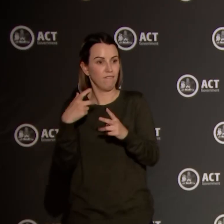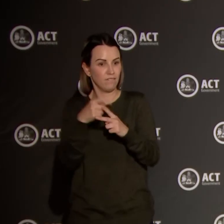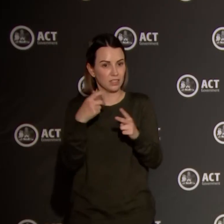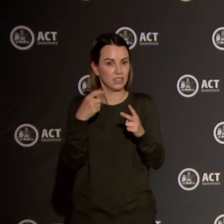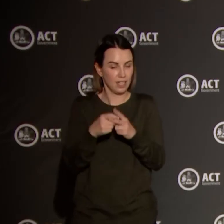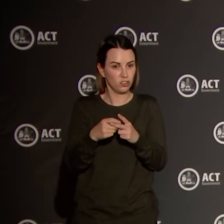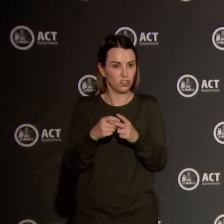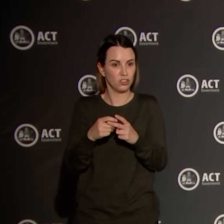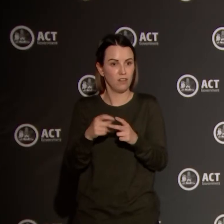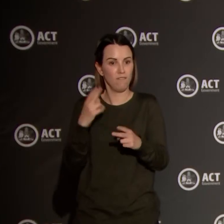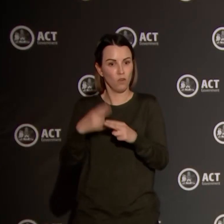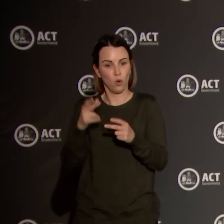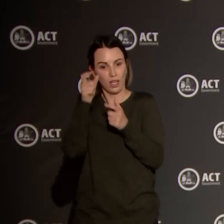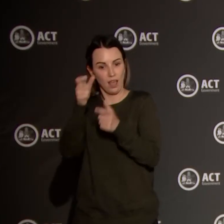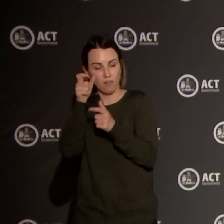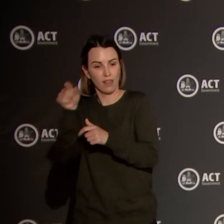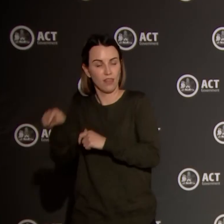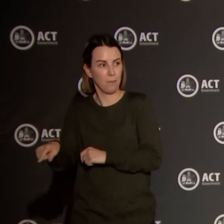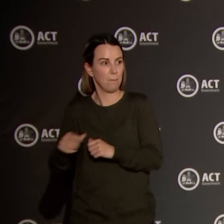to take.